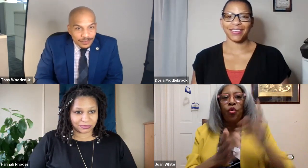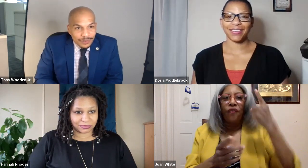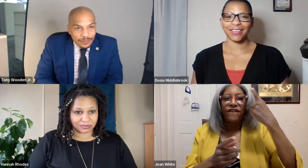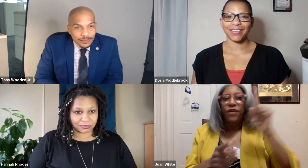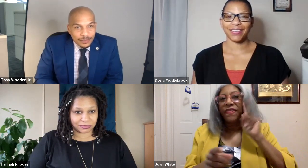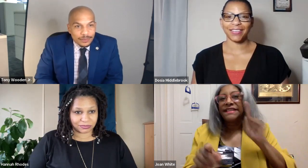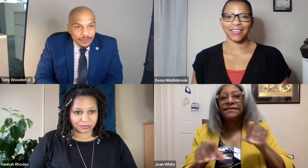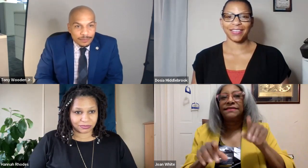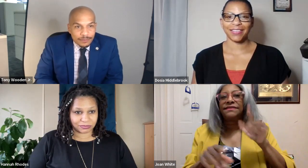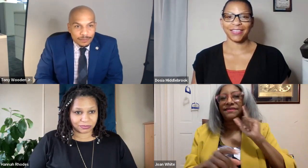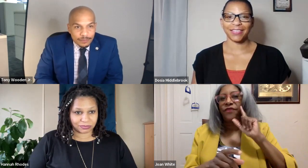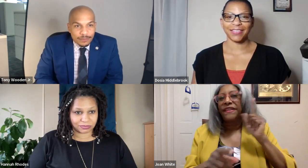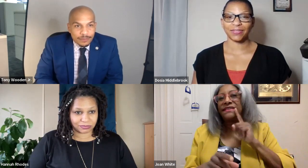In Illinois, School for the Deaf,